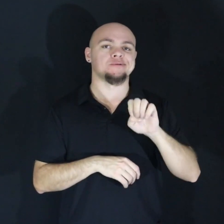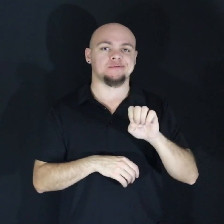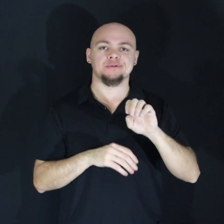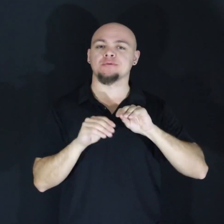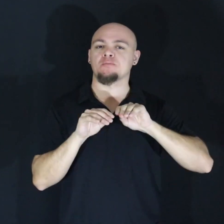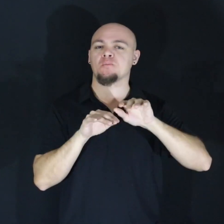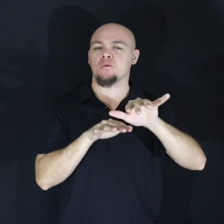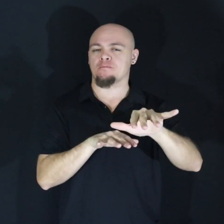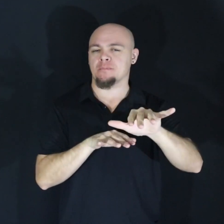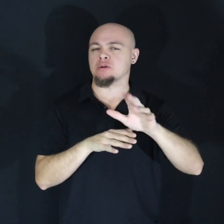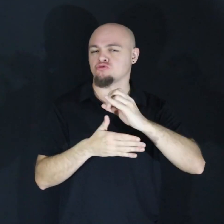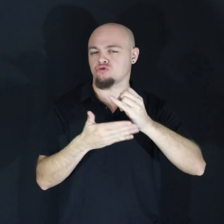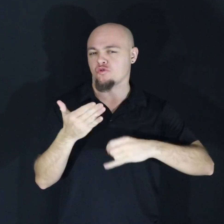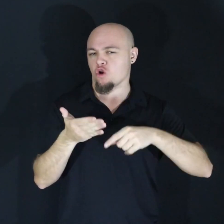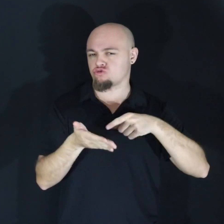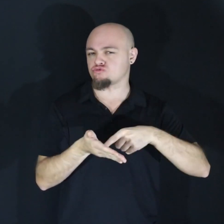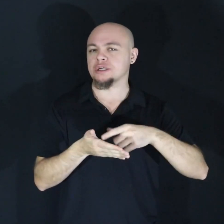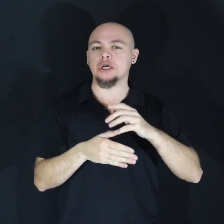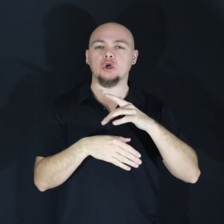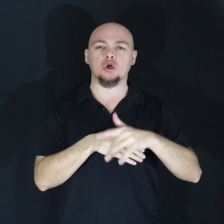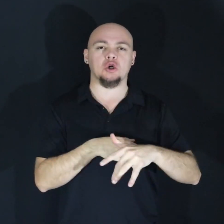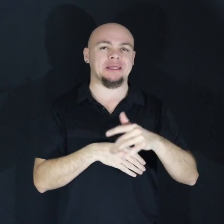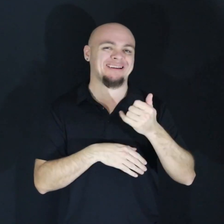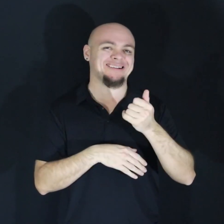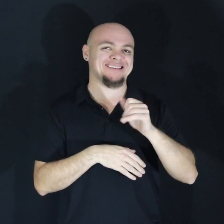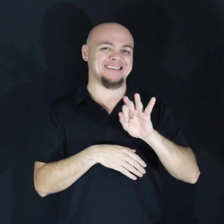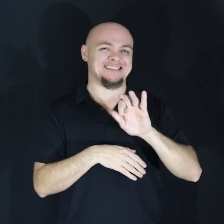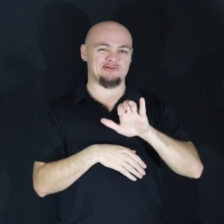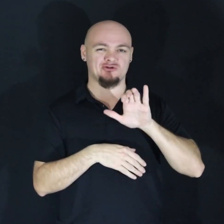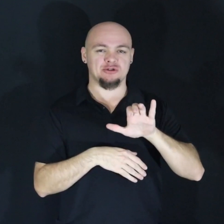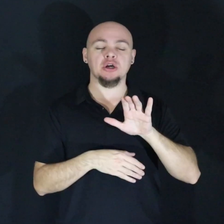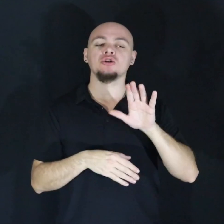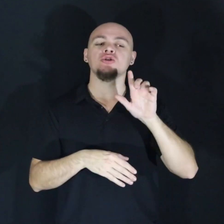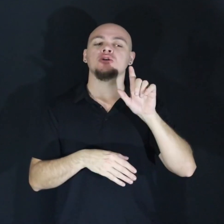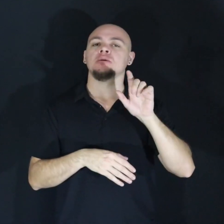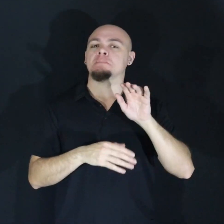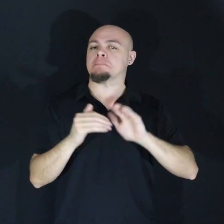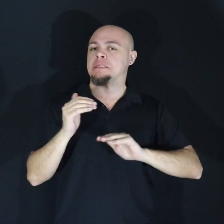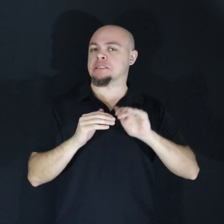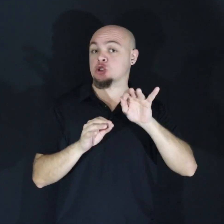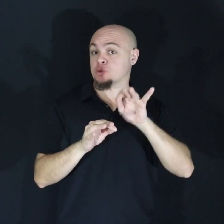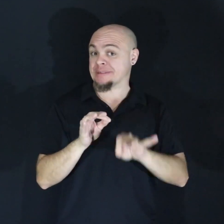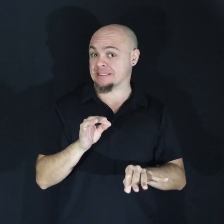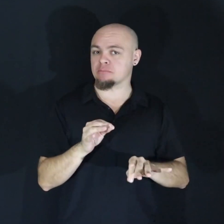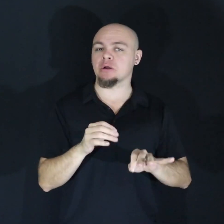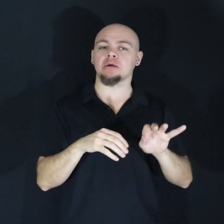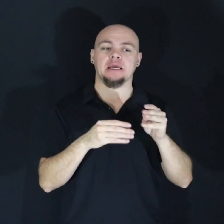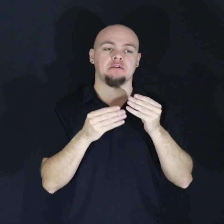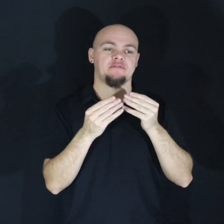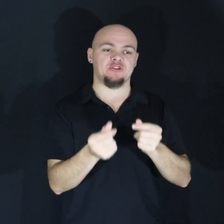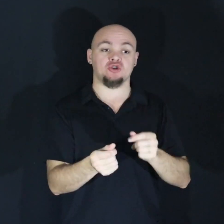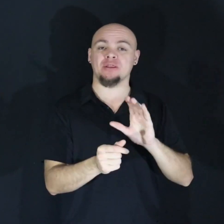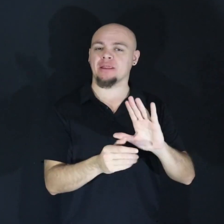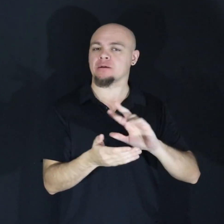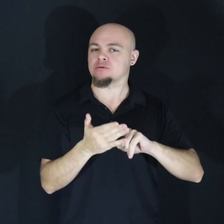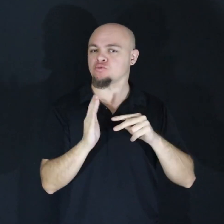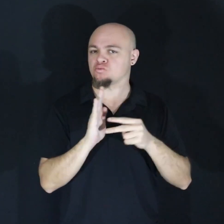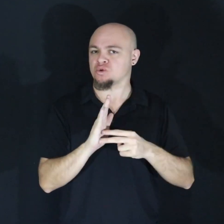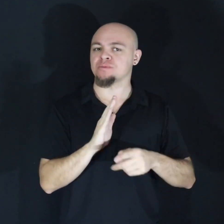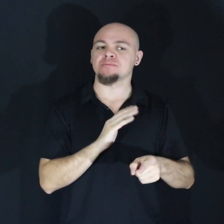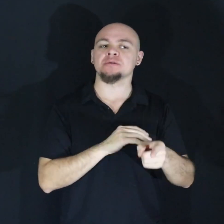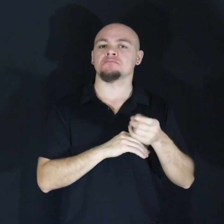century. Architects believed that buildings should be simple and efficient, serving its own purpose with